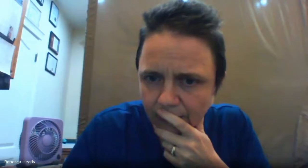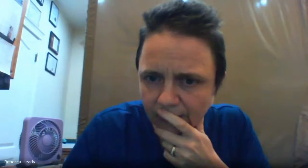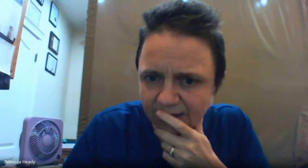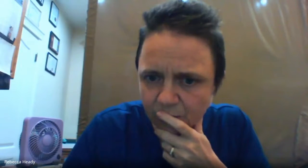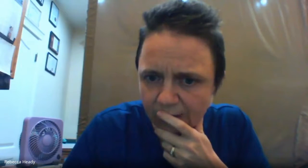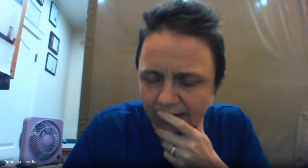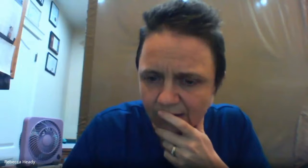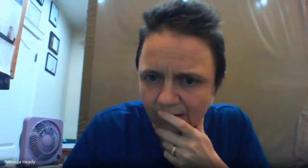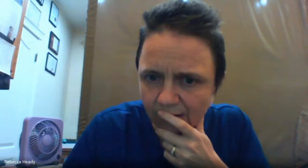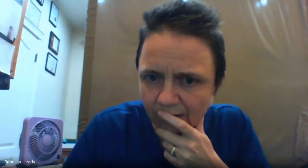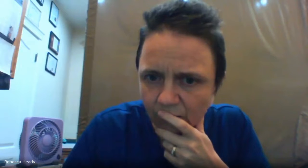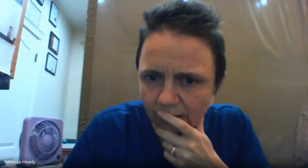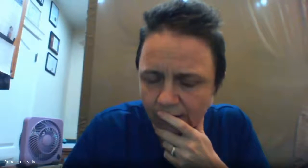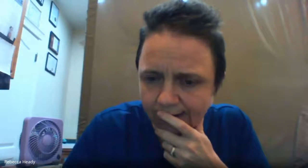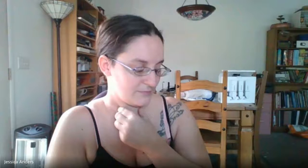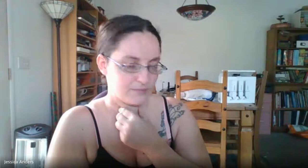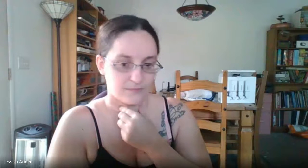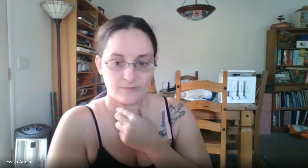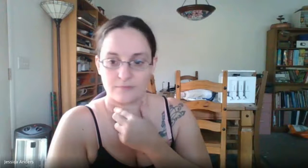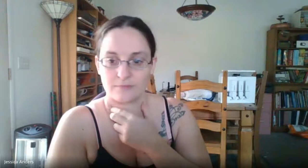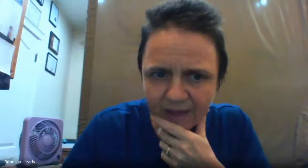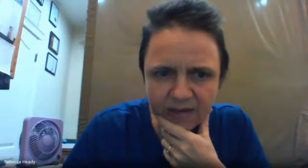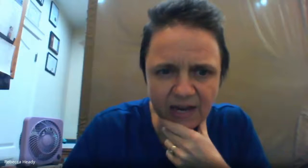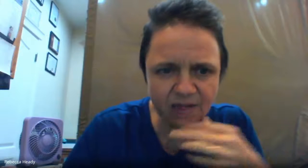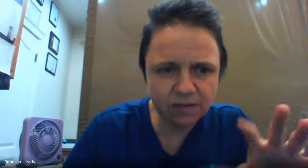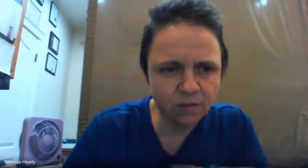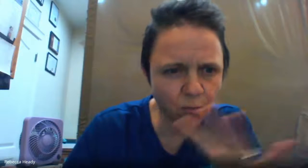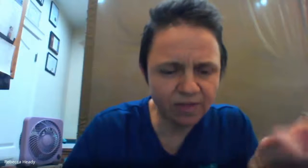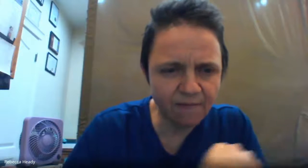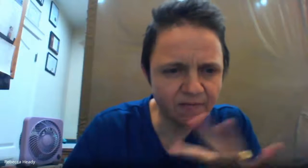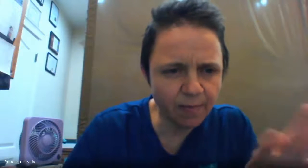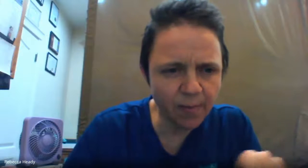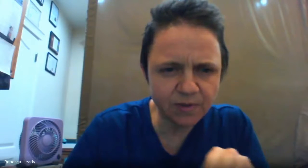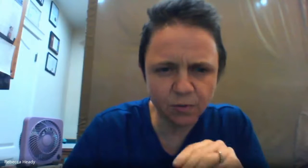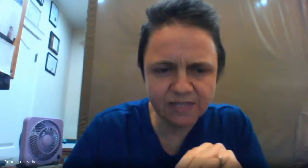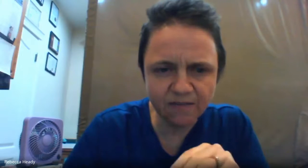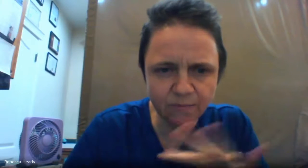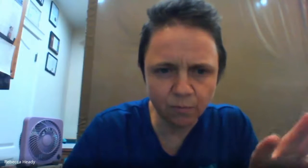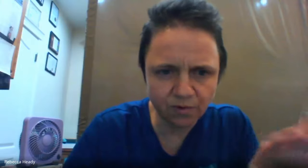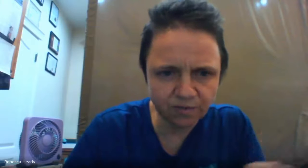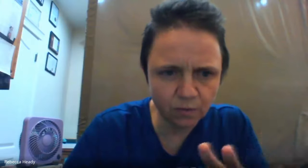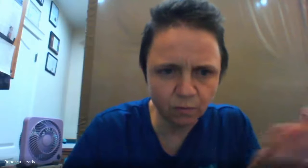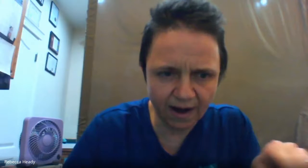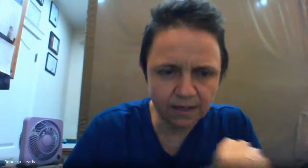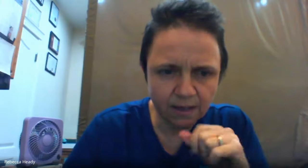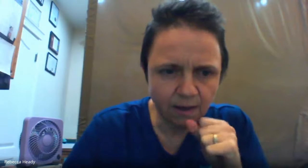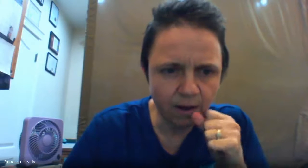you guys might not know. And I think with having family members who are deaf, most of you, right,